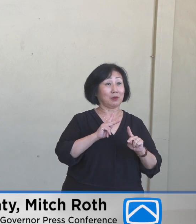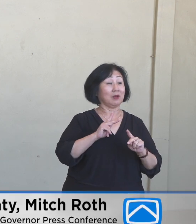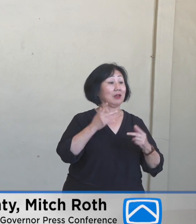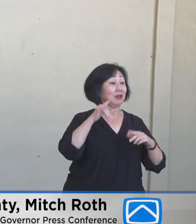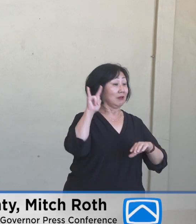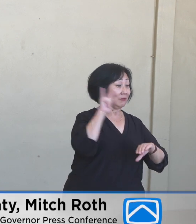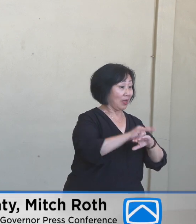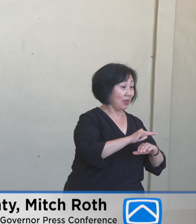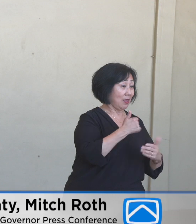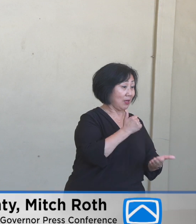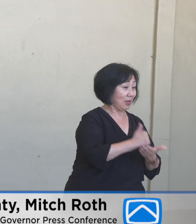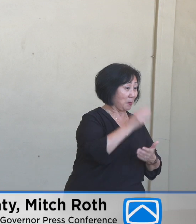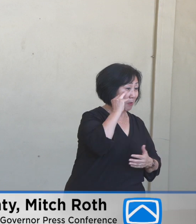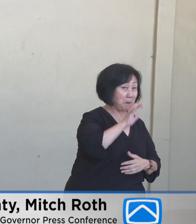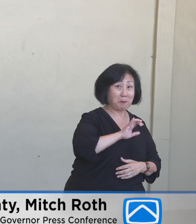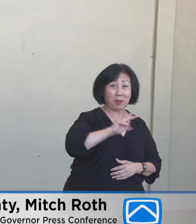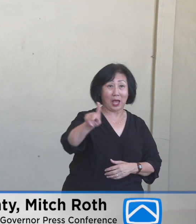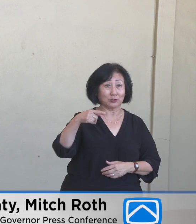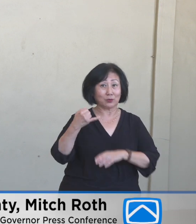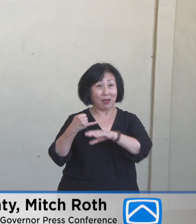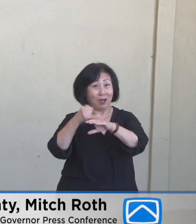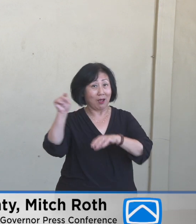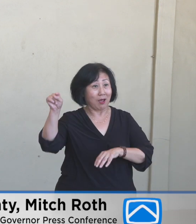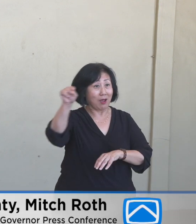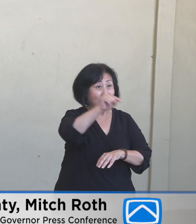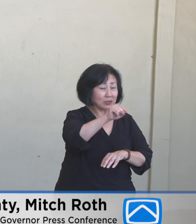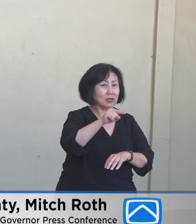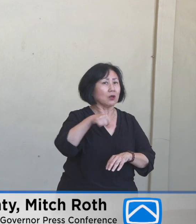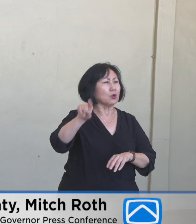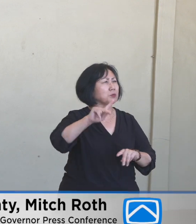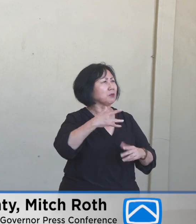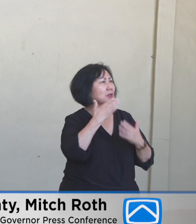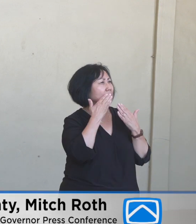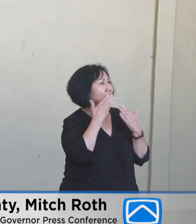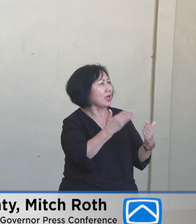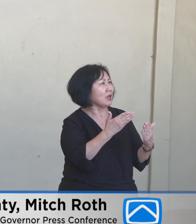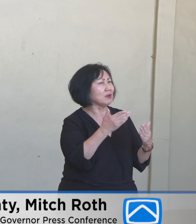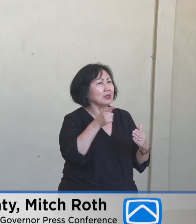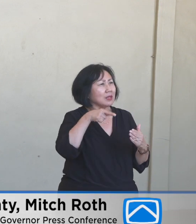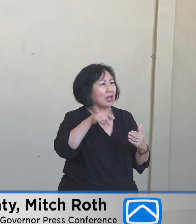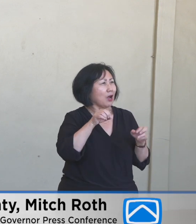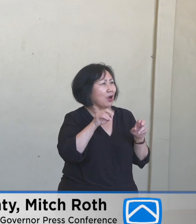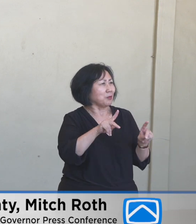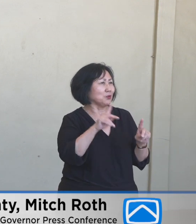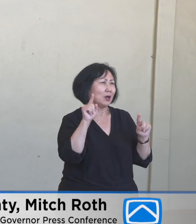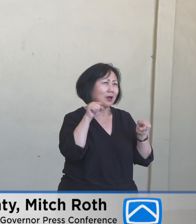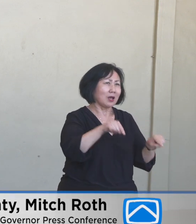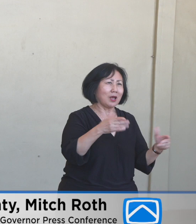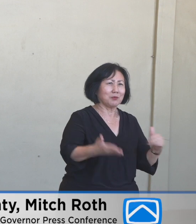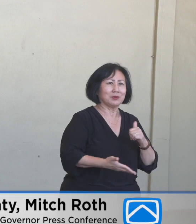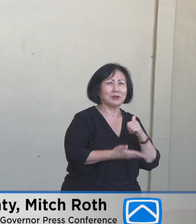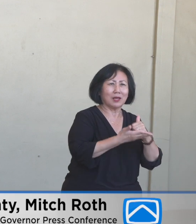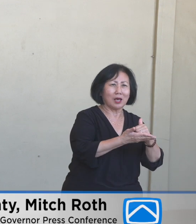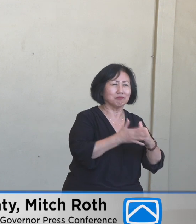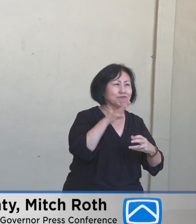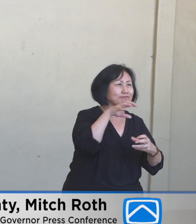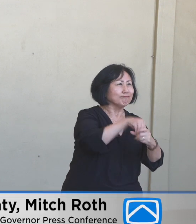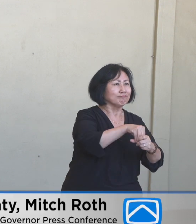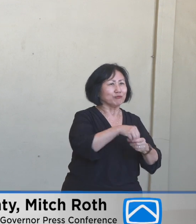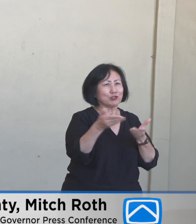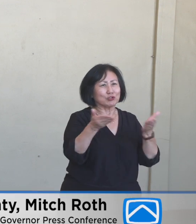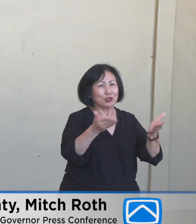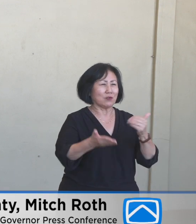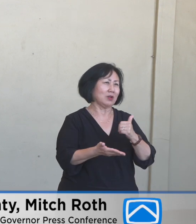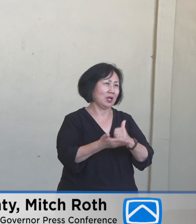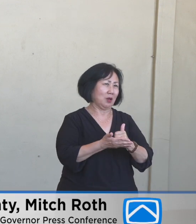back, they're just always so thankful to have had the opportunity to have served